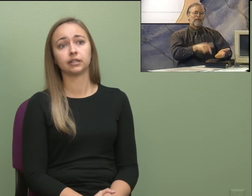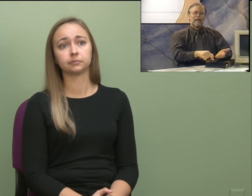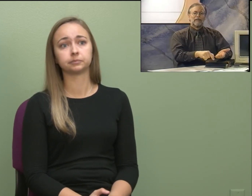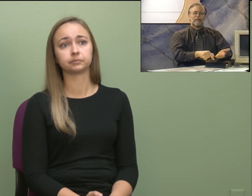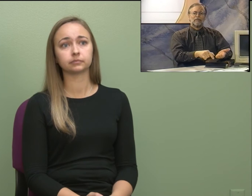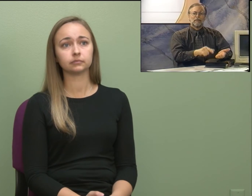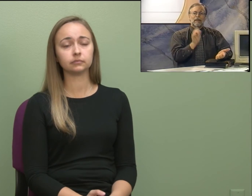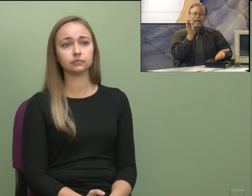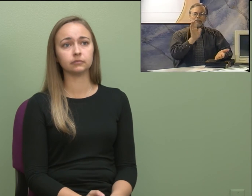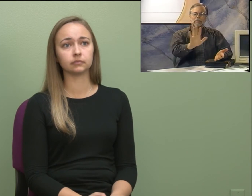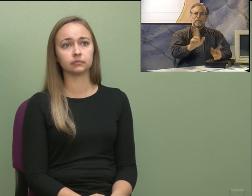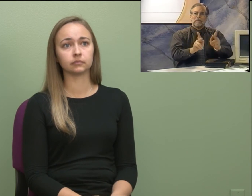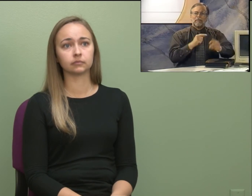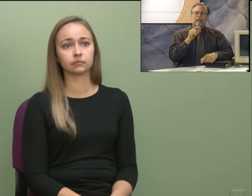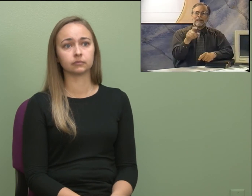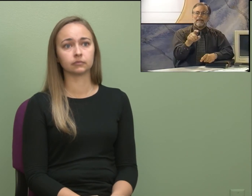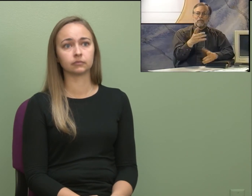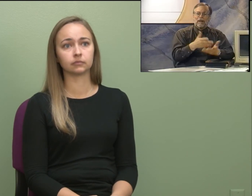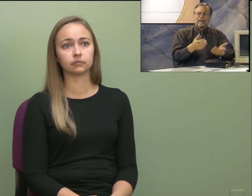their learning.